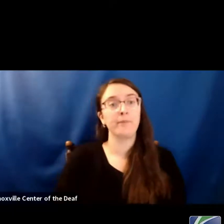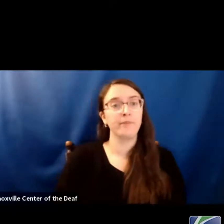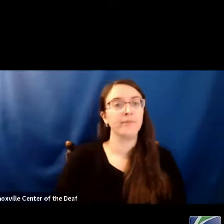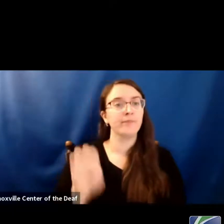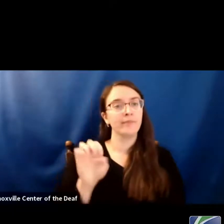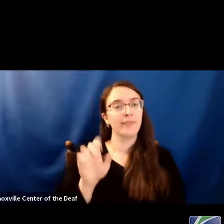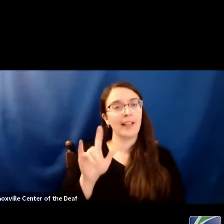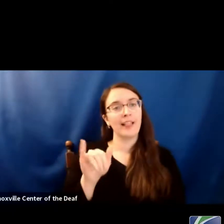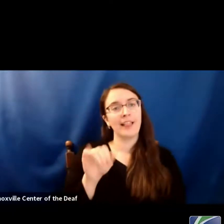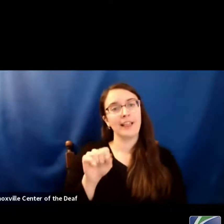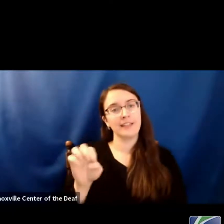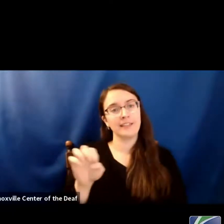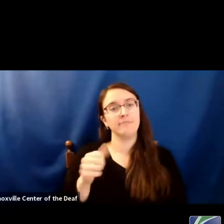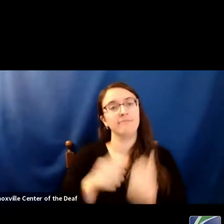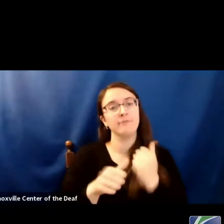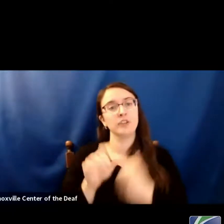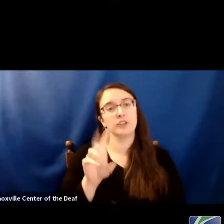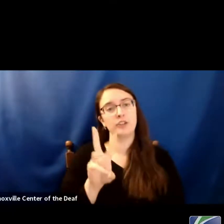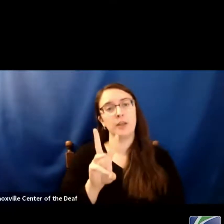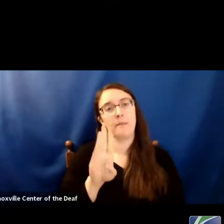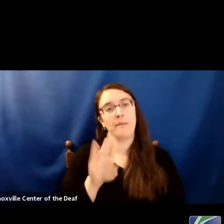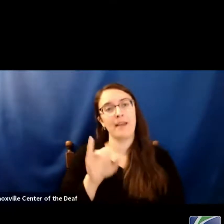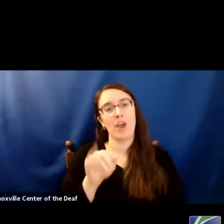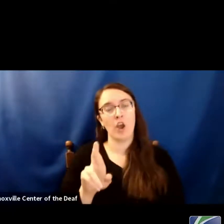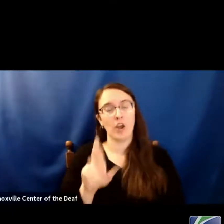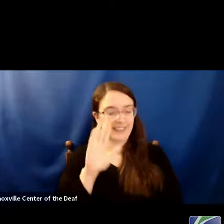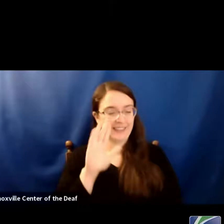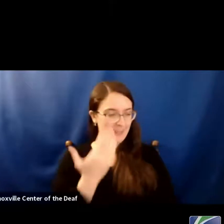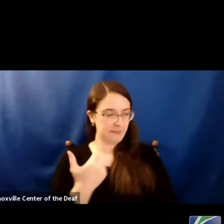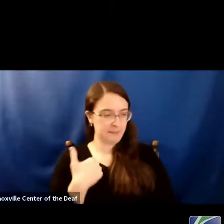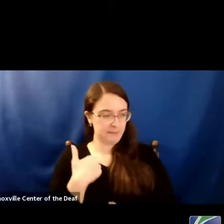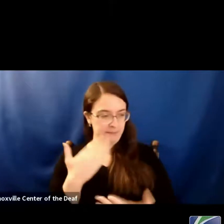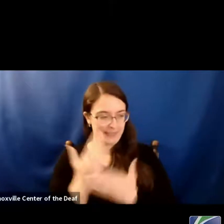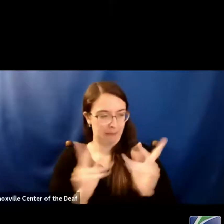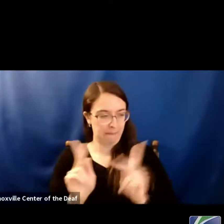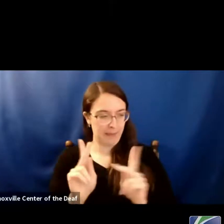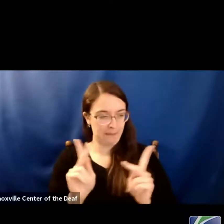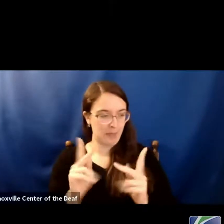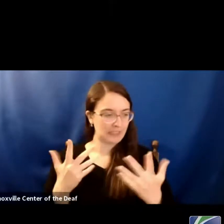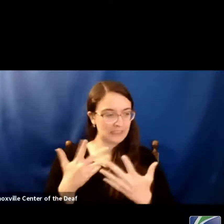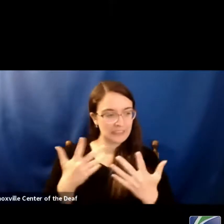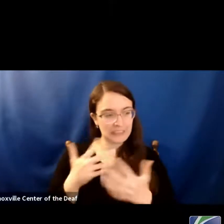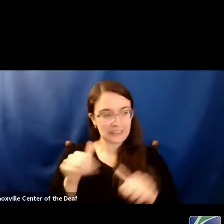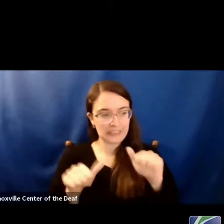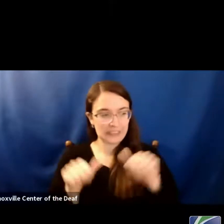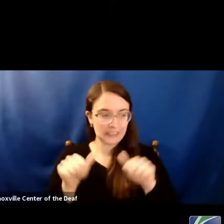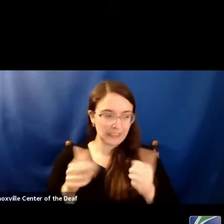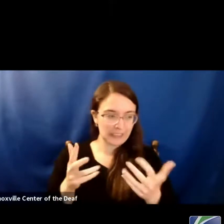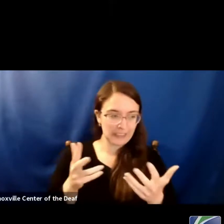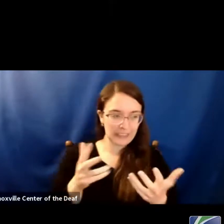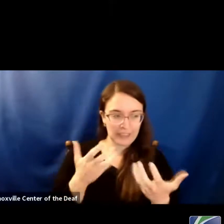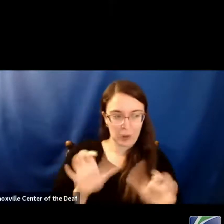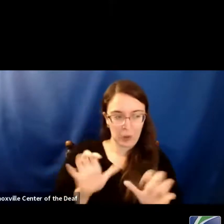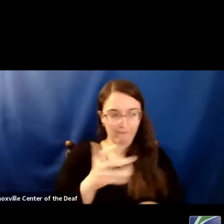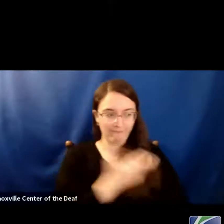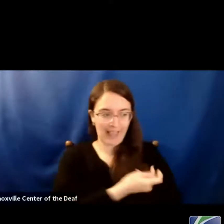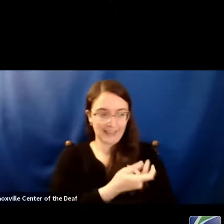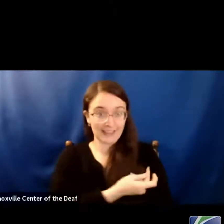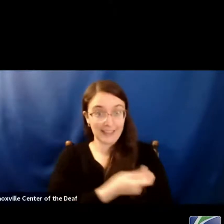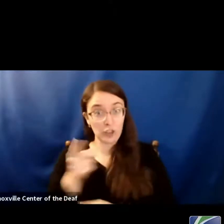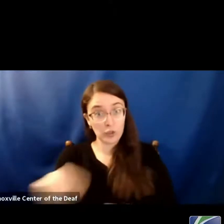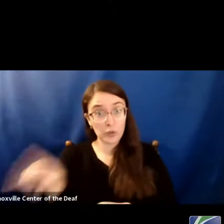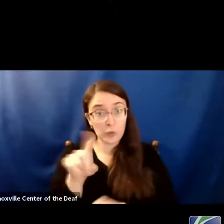with WBIR, there seems to be vaccine hesitancy. Is KCHD working to combat that in any way? There certainly is